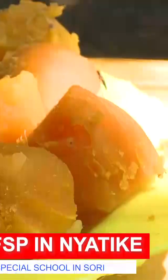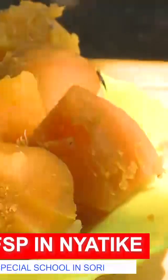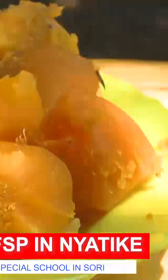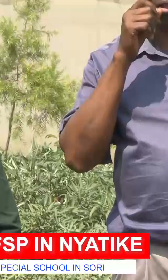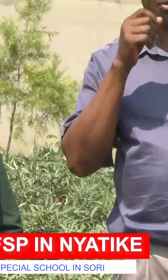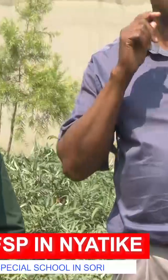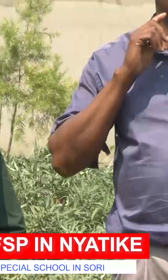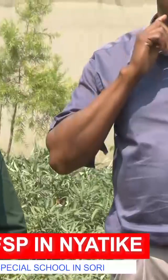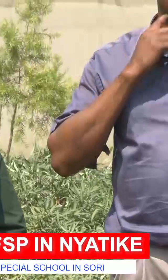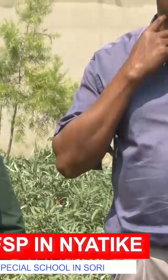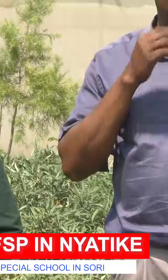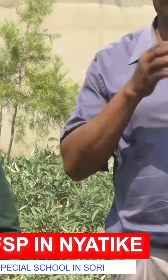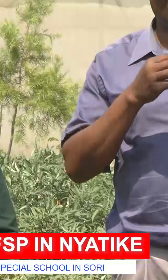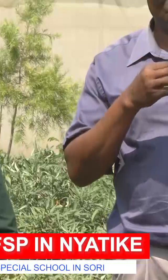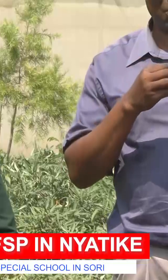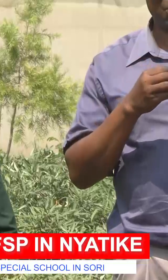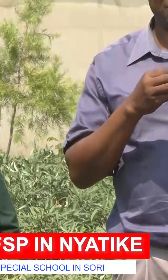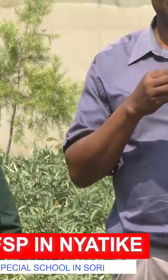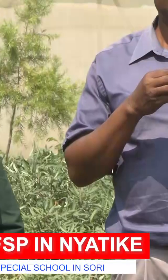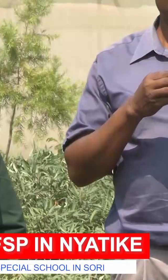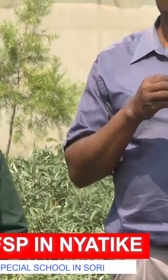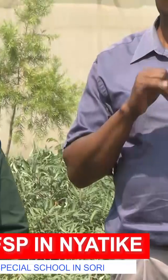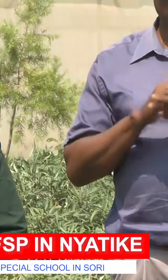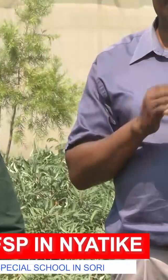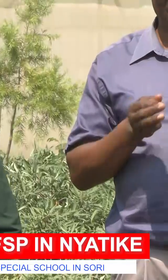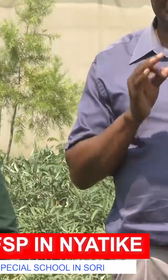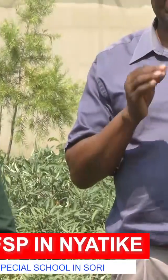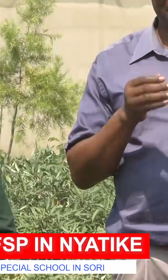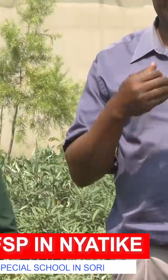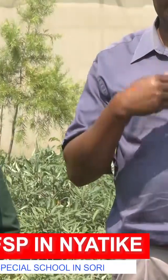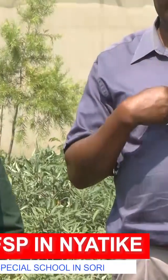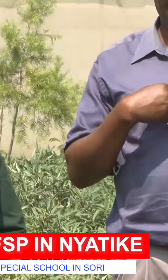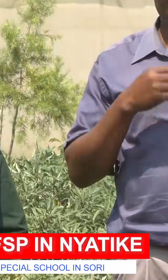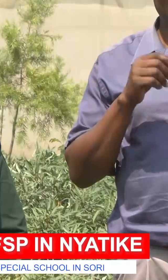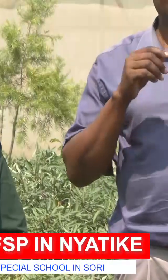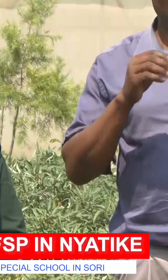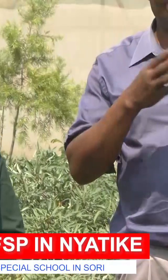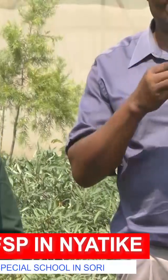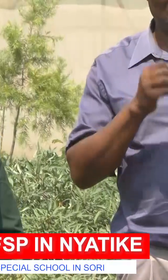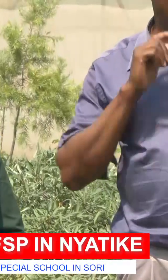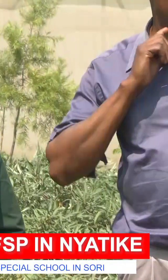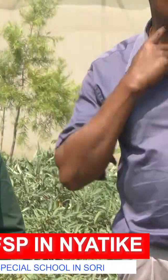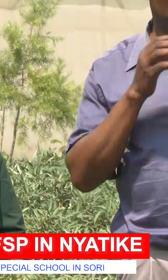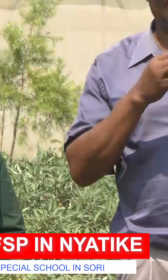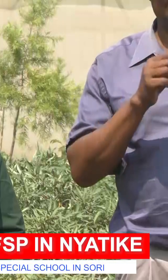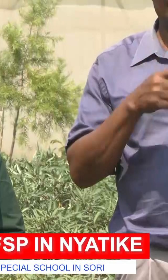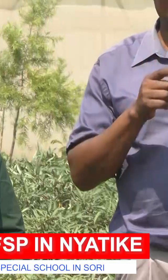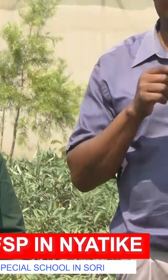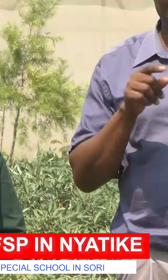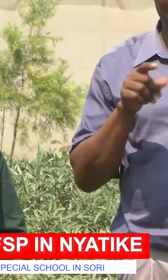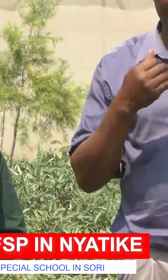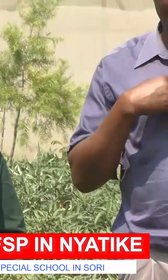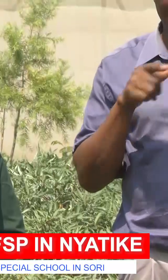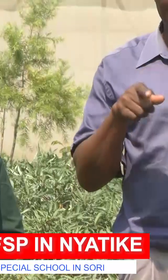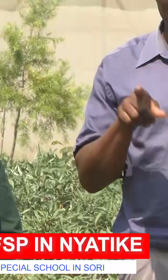have the sweet potatoes, they can also have the orange fleshed sweet potato. Why